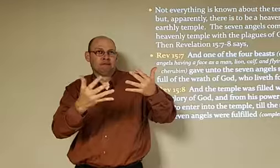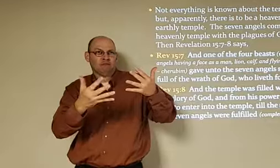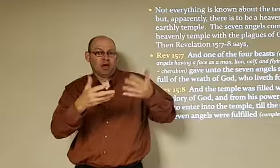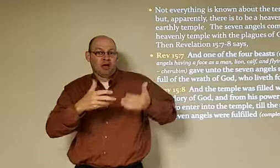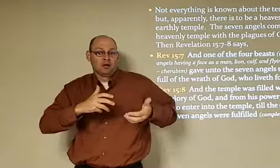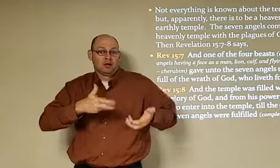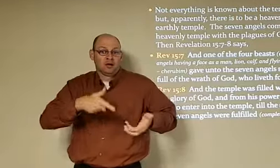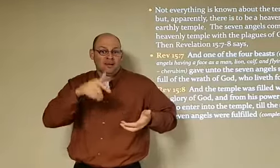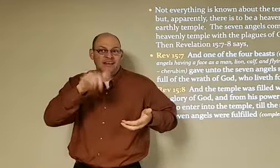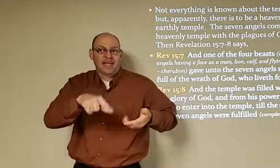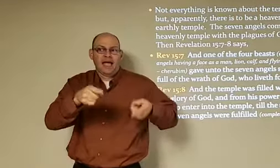I think it's the fifth angel.